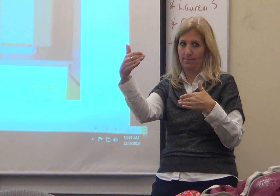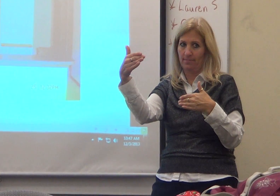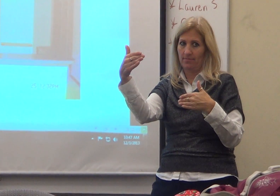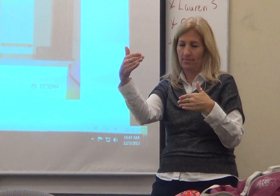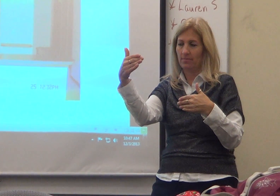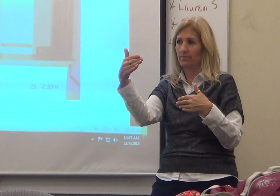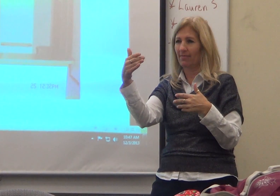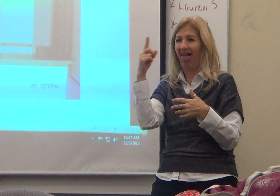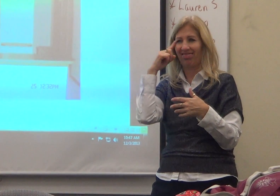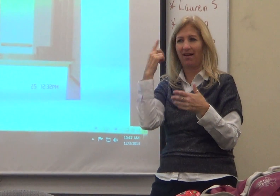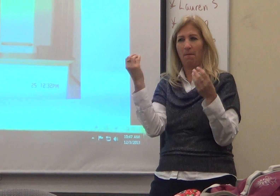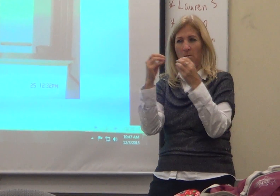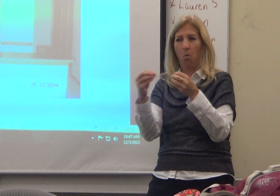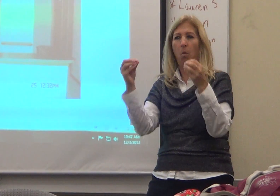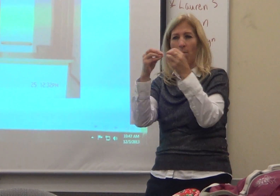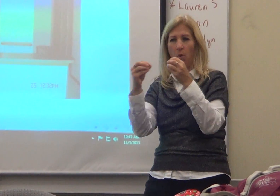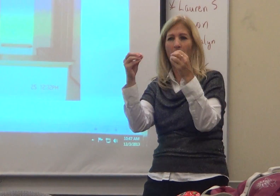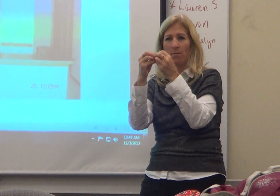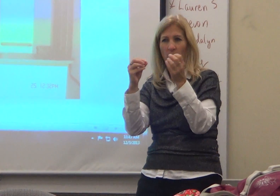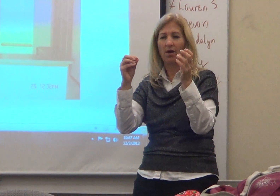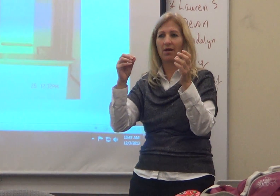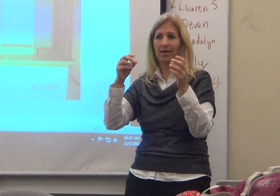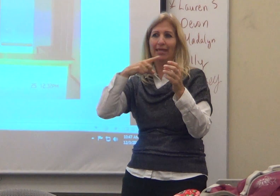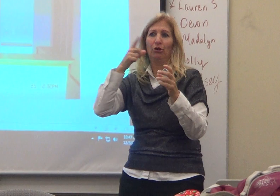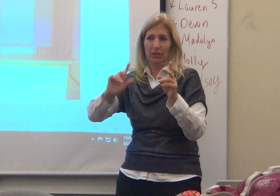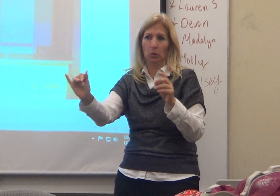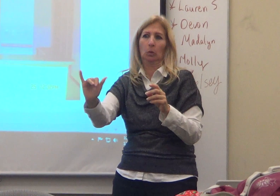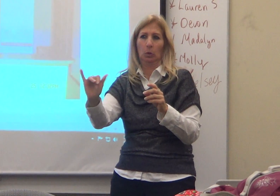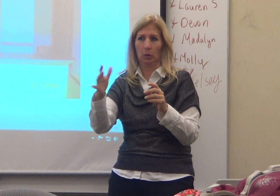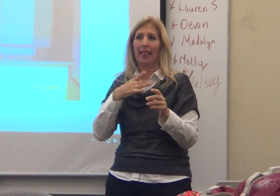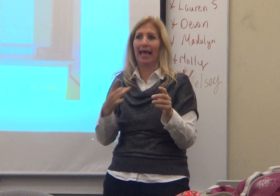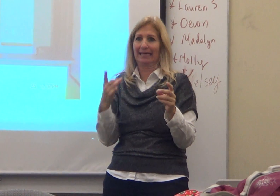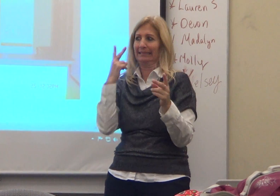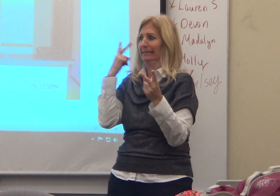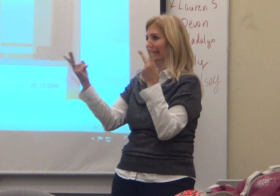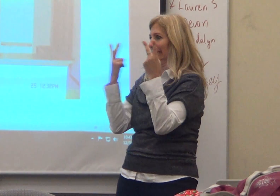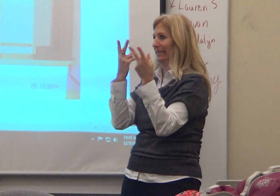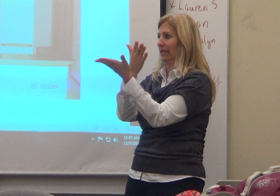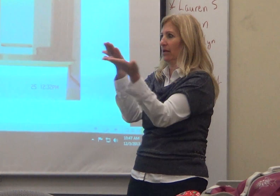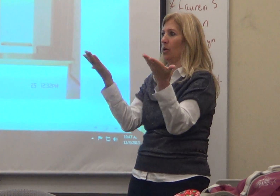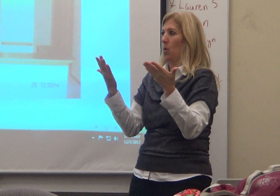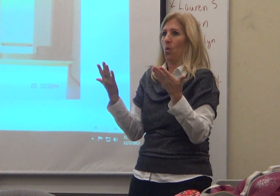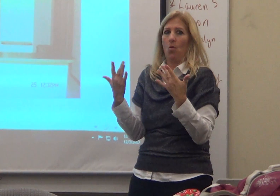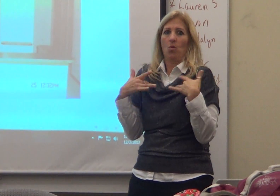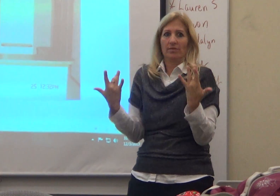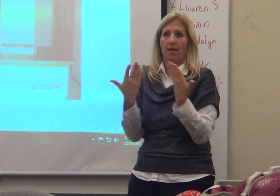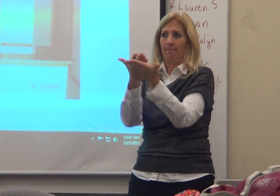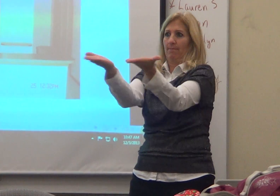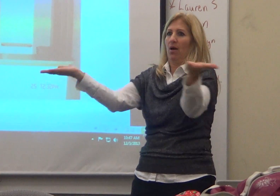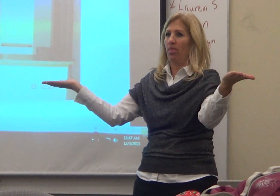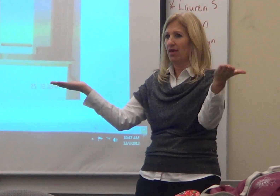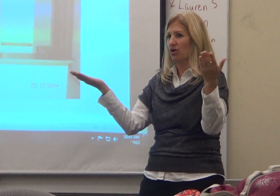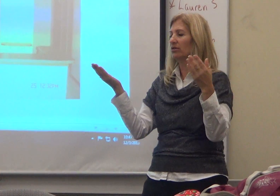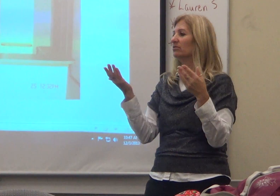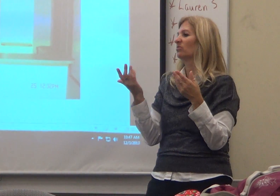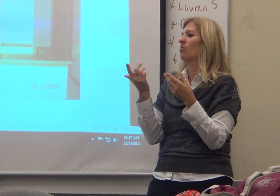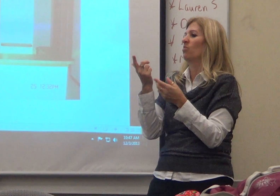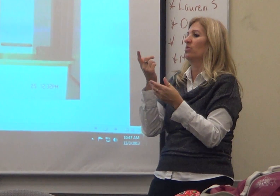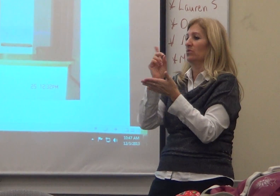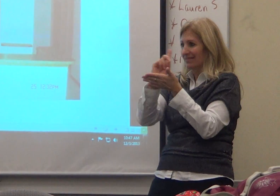Deaf people really enjoy this open concept. It's something that we're hearing more and more, and also hearing people are incorporating into their